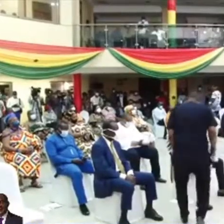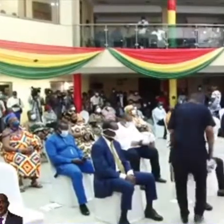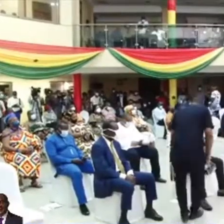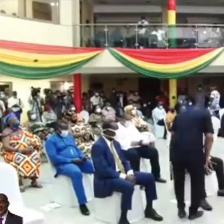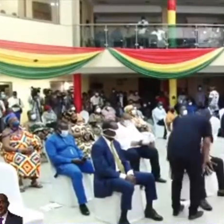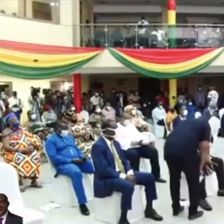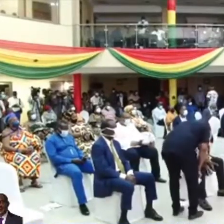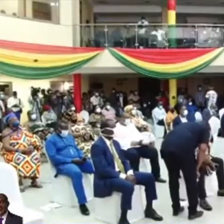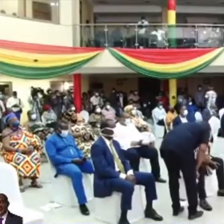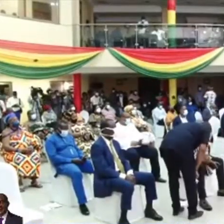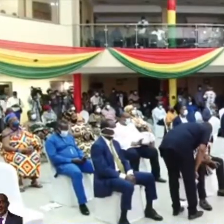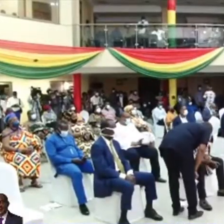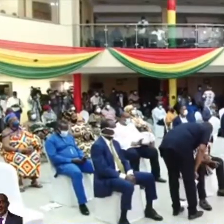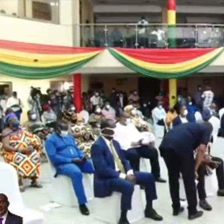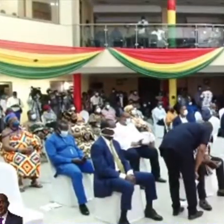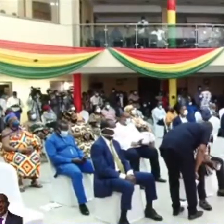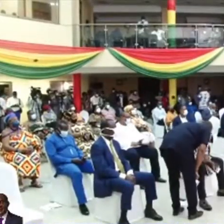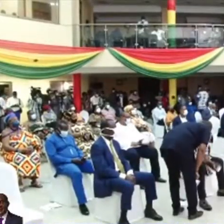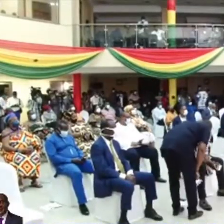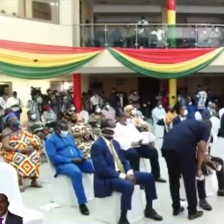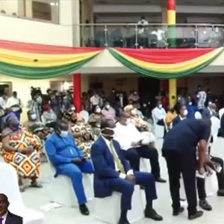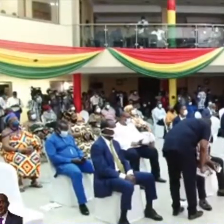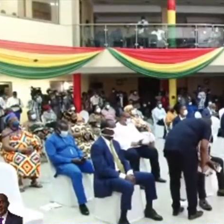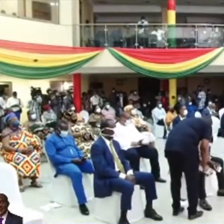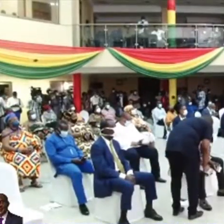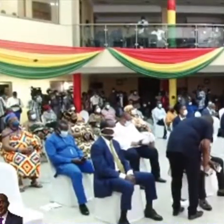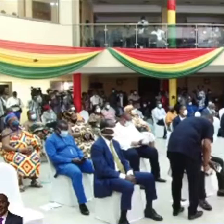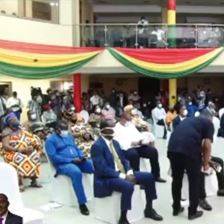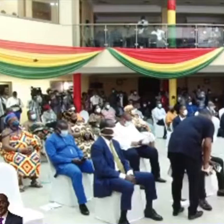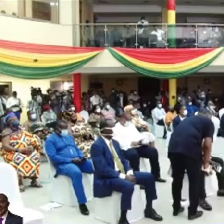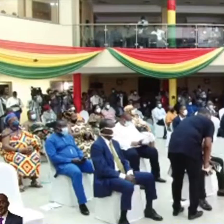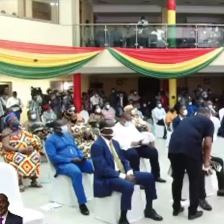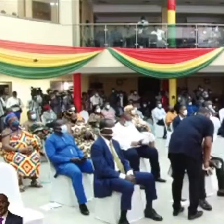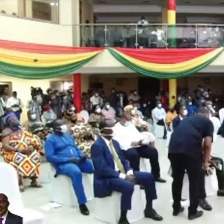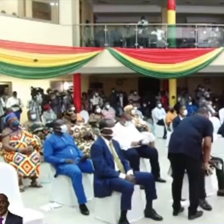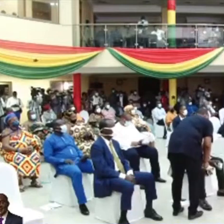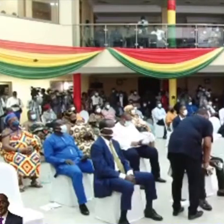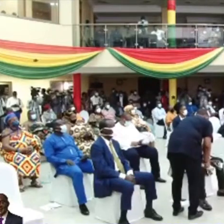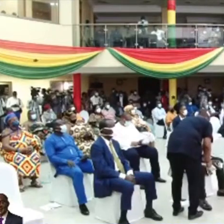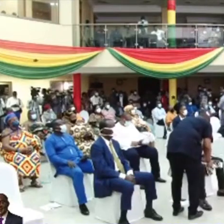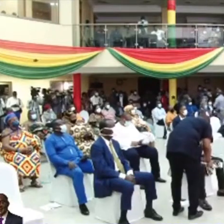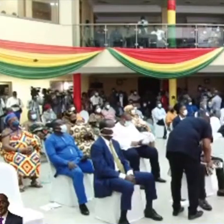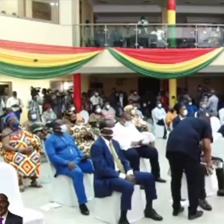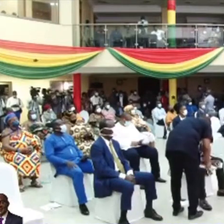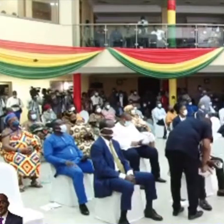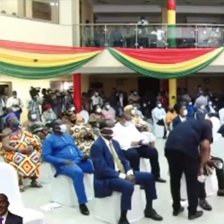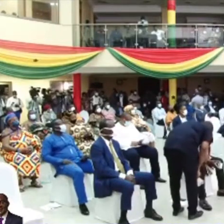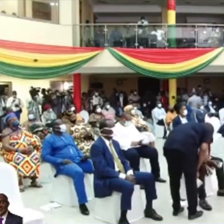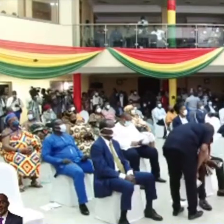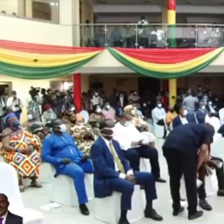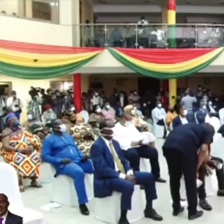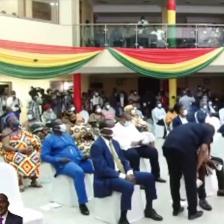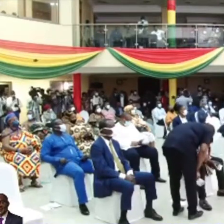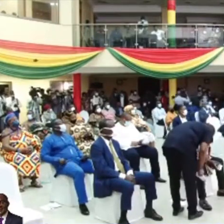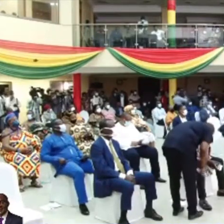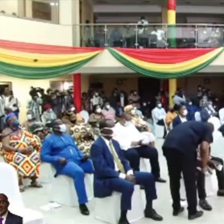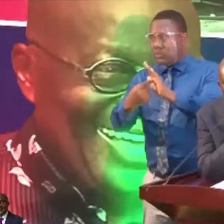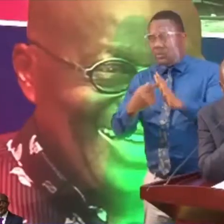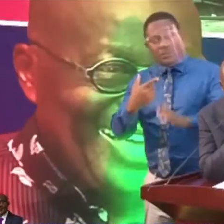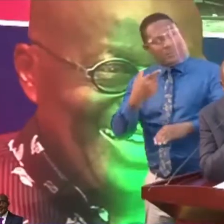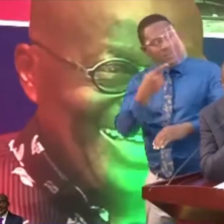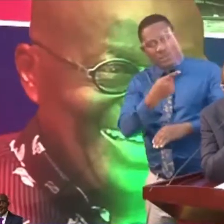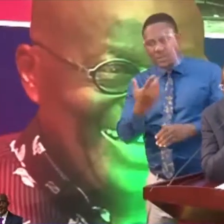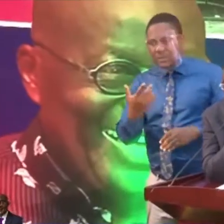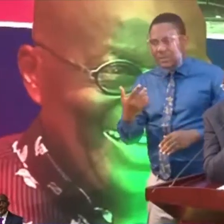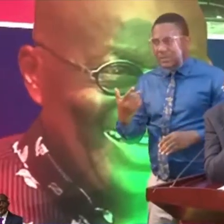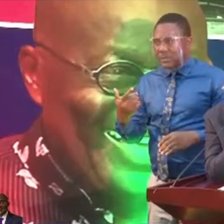I can touch on a few of the questions. On the creative arts, is quite true. I didn't mention specifically that we've completed a